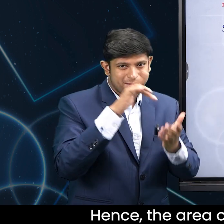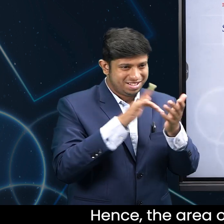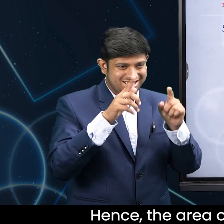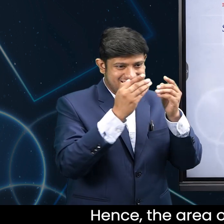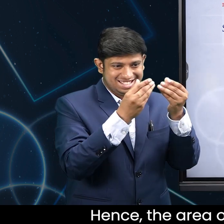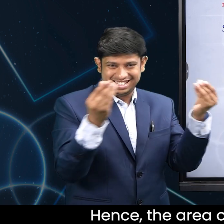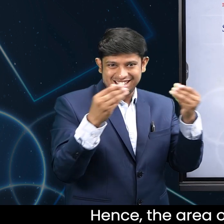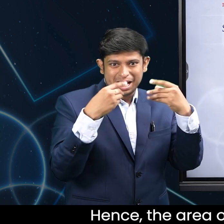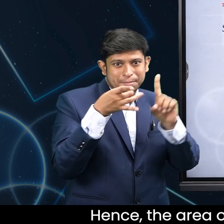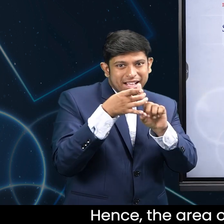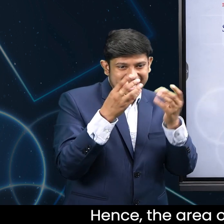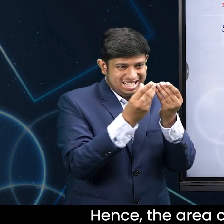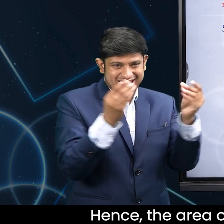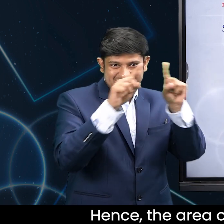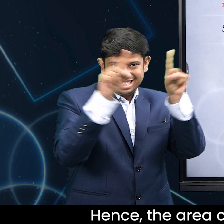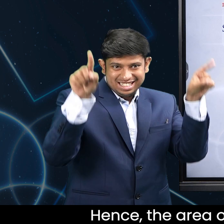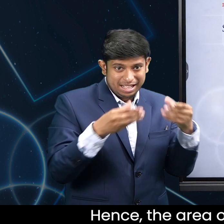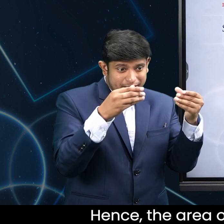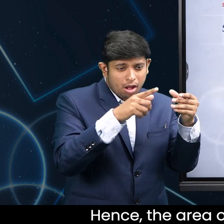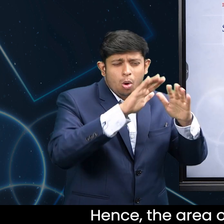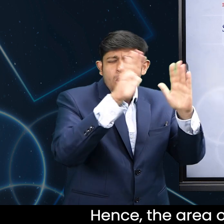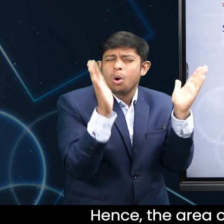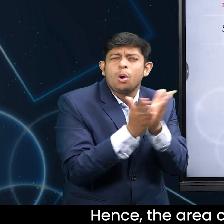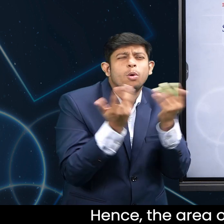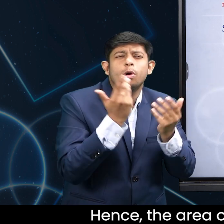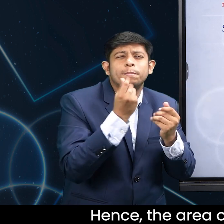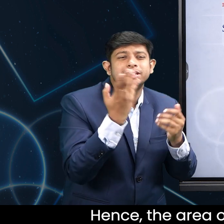Hence, the area of the metal sheet required is equal to